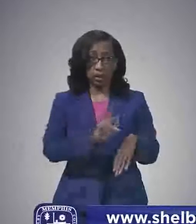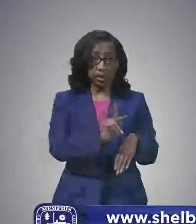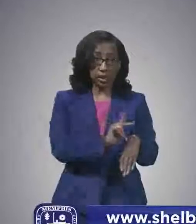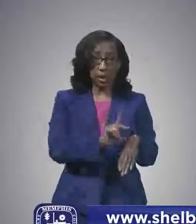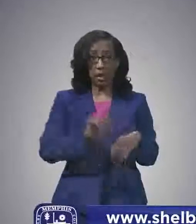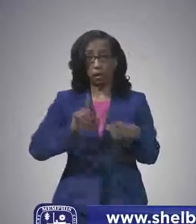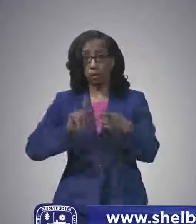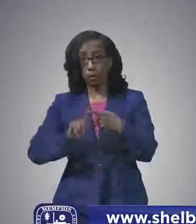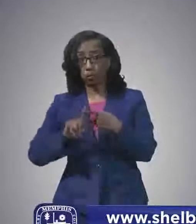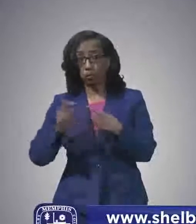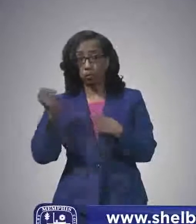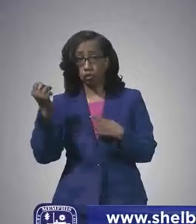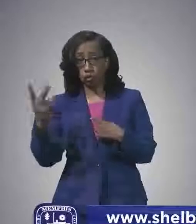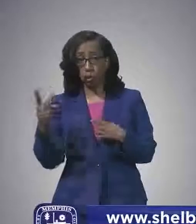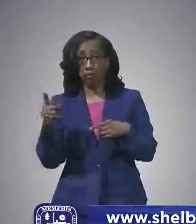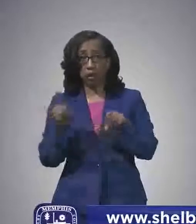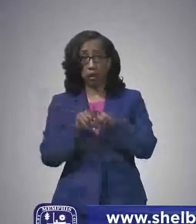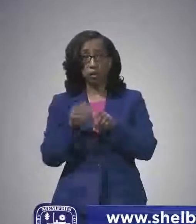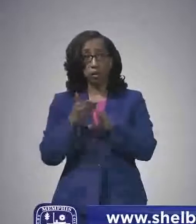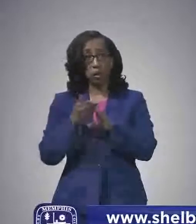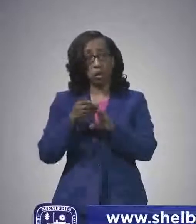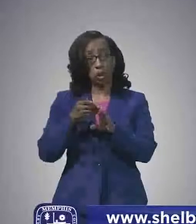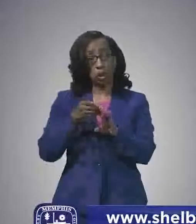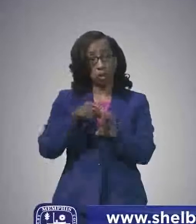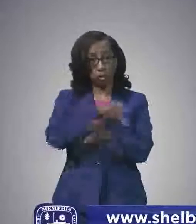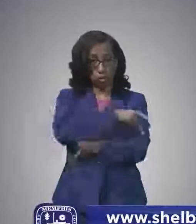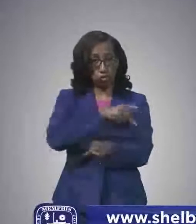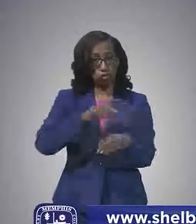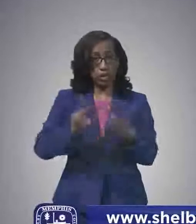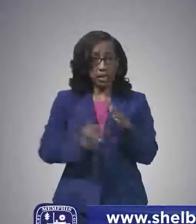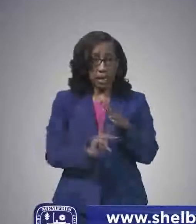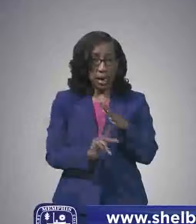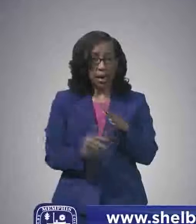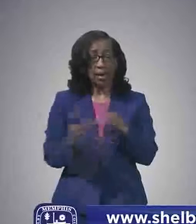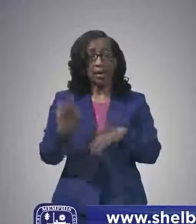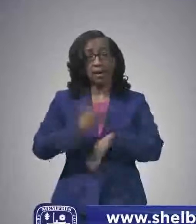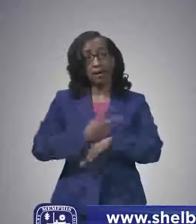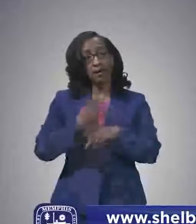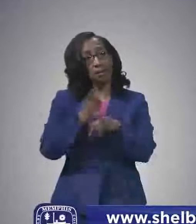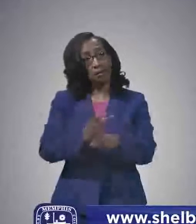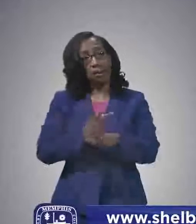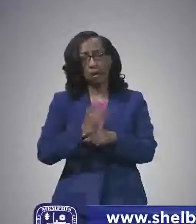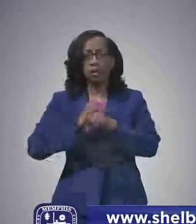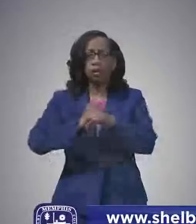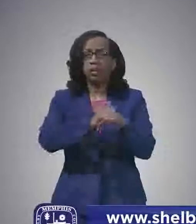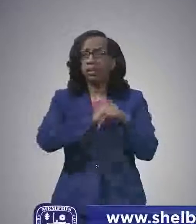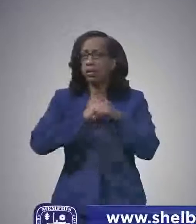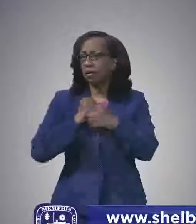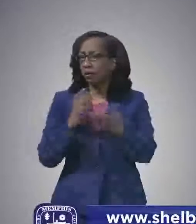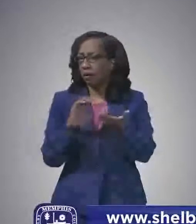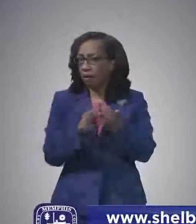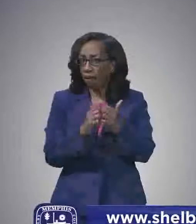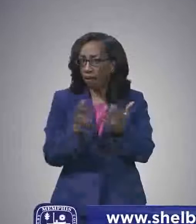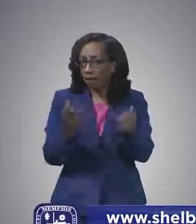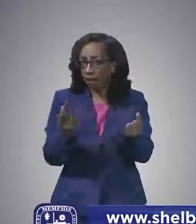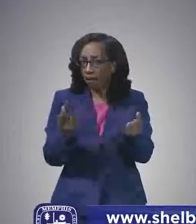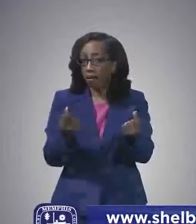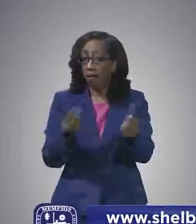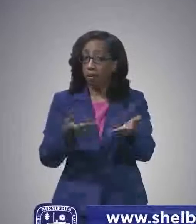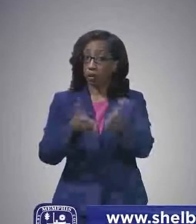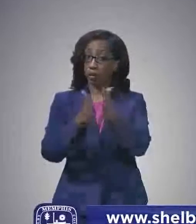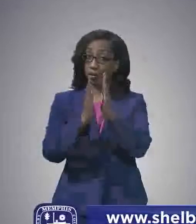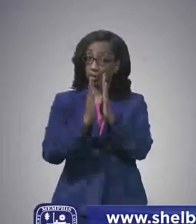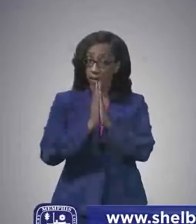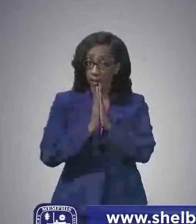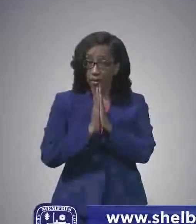schools, pre-Ks, and daycares. And one way we can protect them is by asking